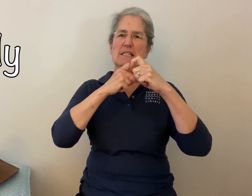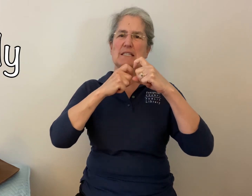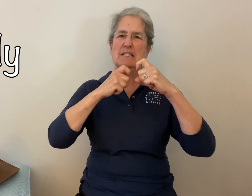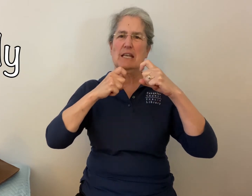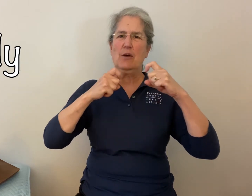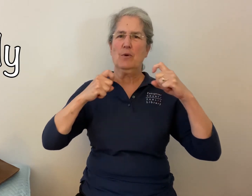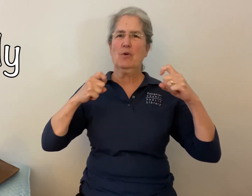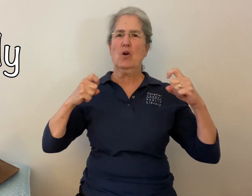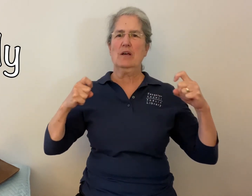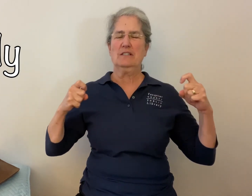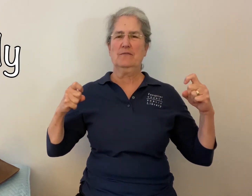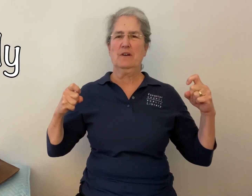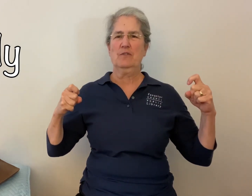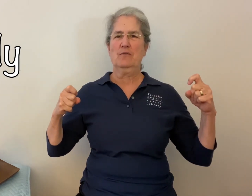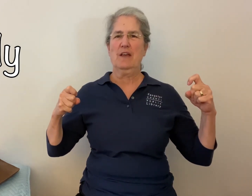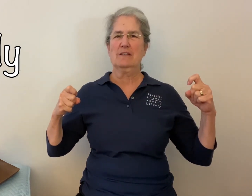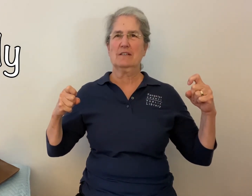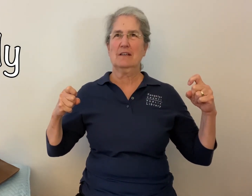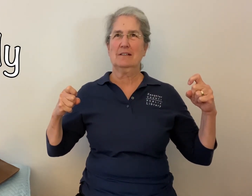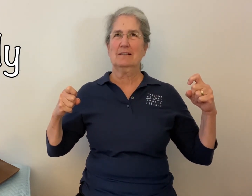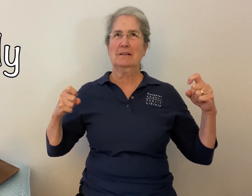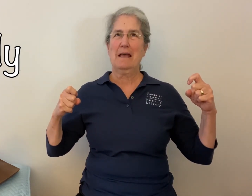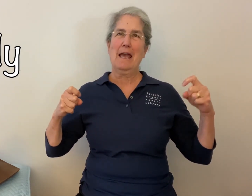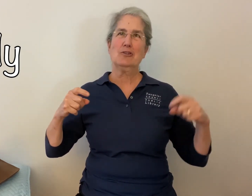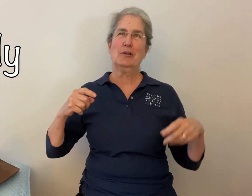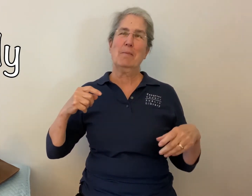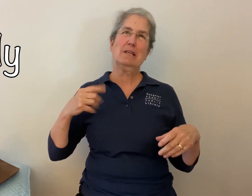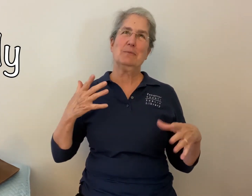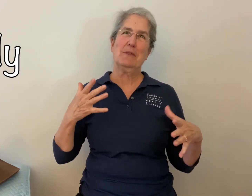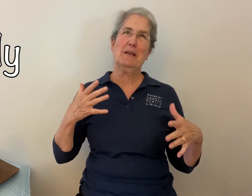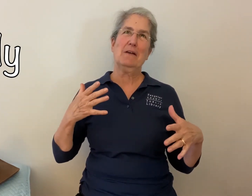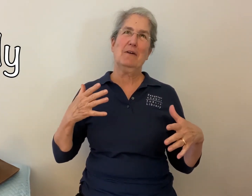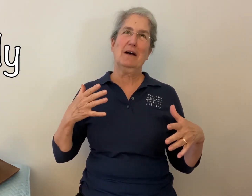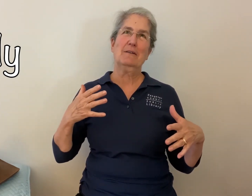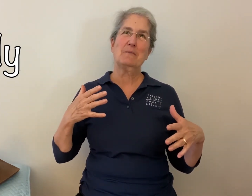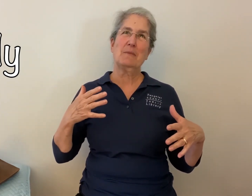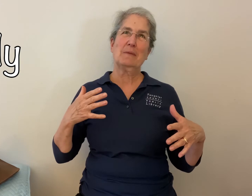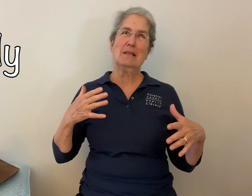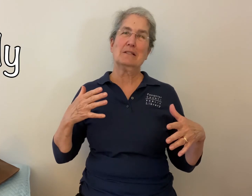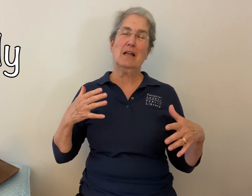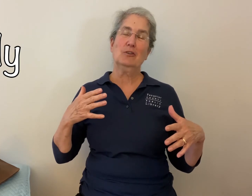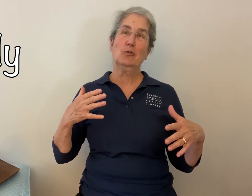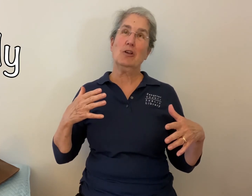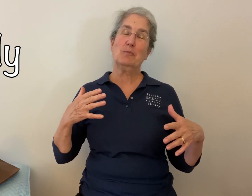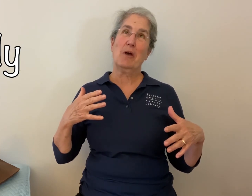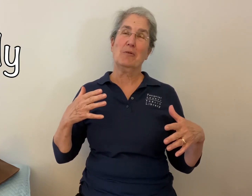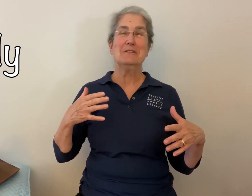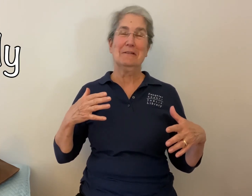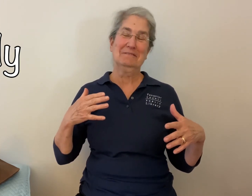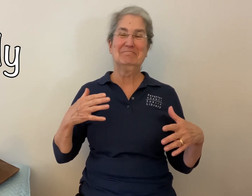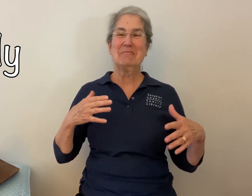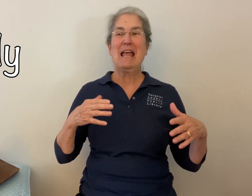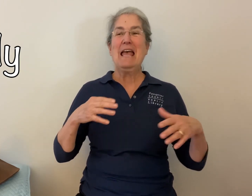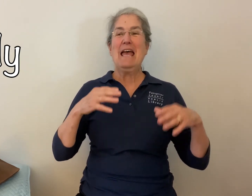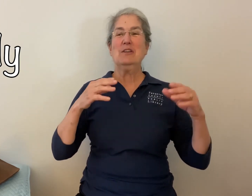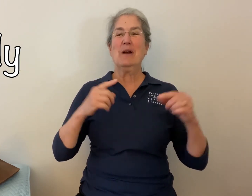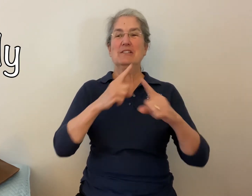as they go across the front of your face. Actually, it makes me think of a skull and crossbones. Anyway,